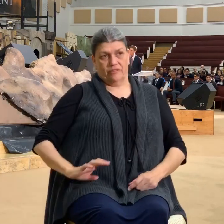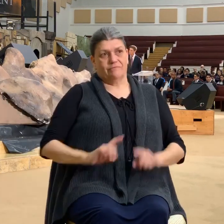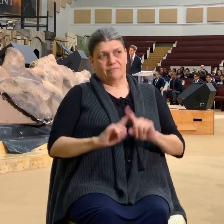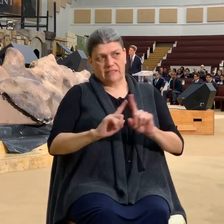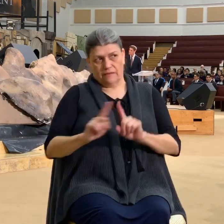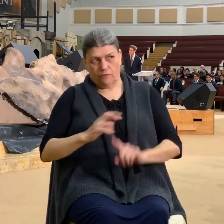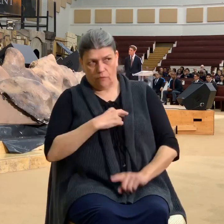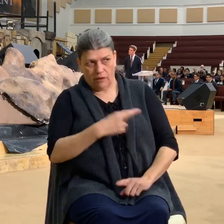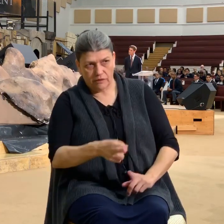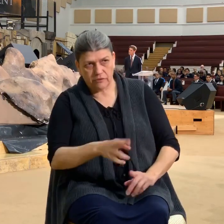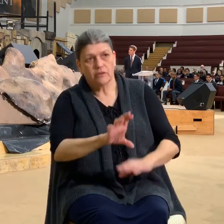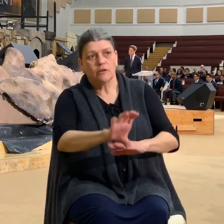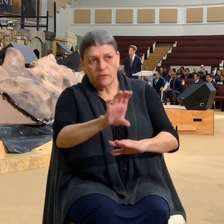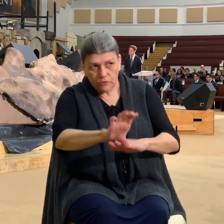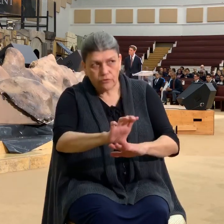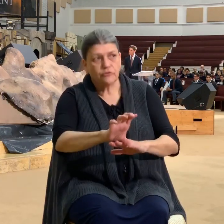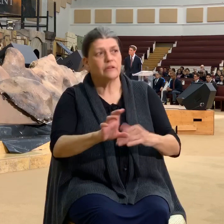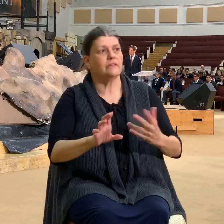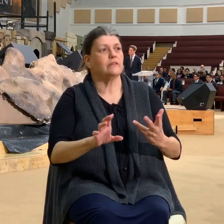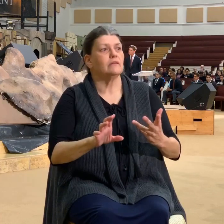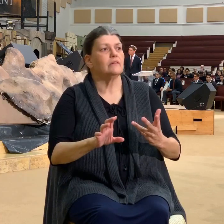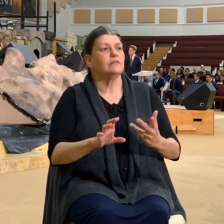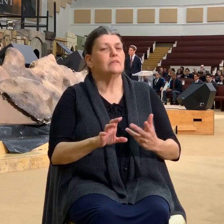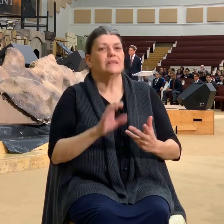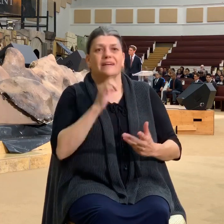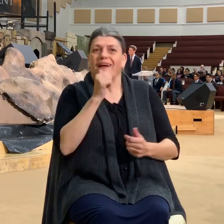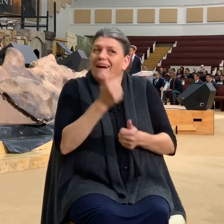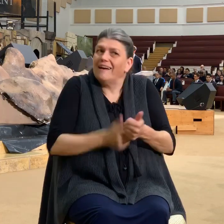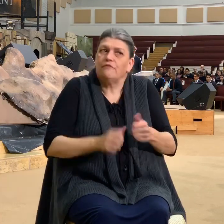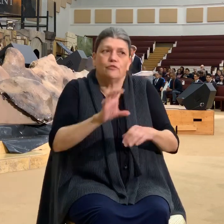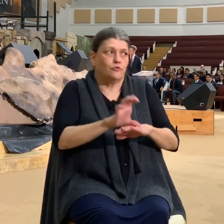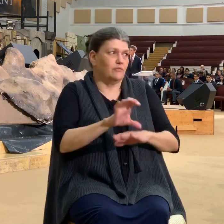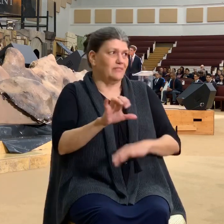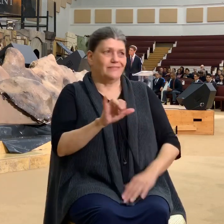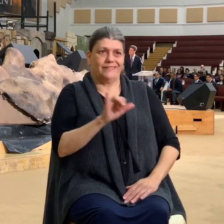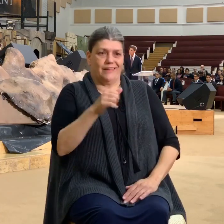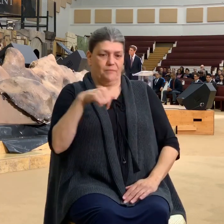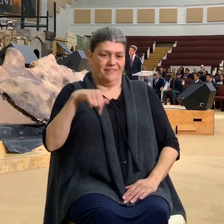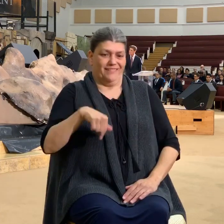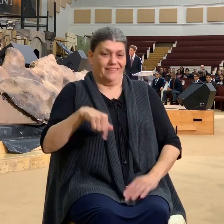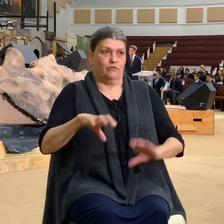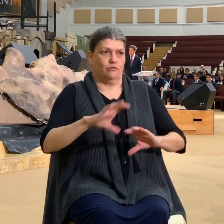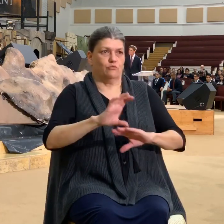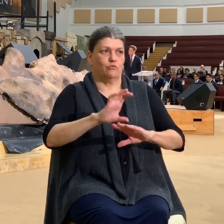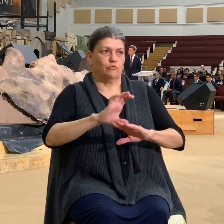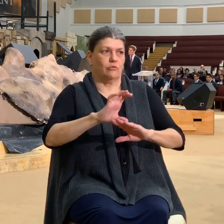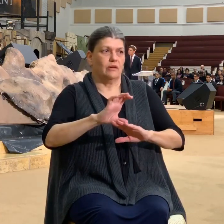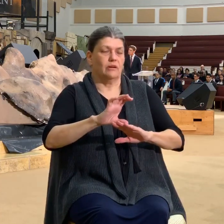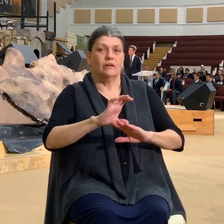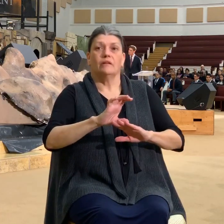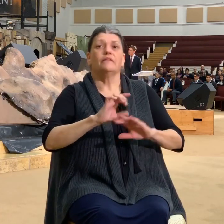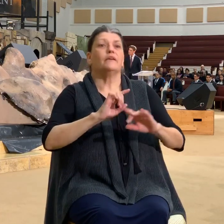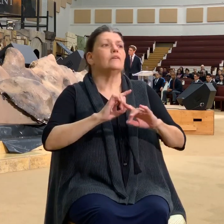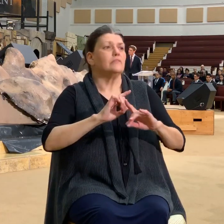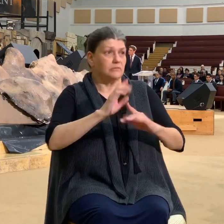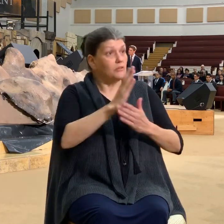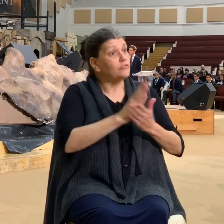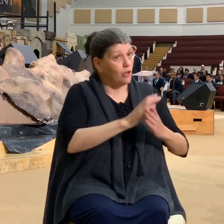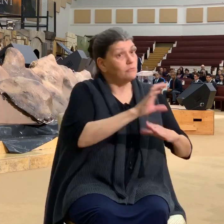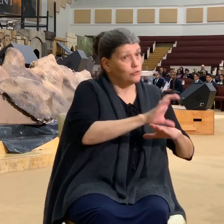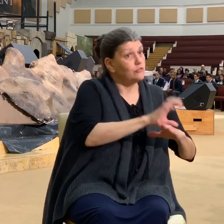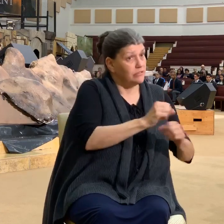that is largely the case. Not every church is like this. And there are churches that are changing, that